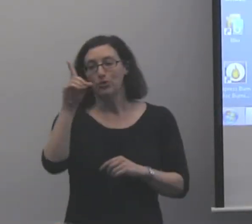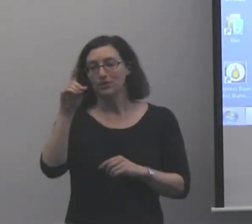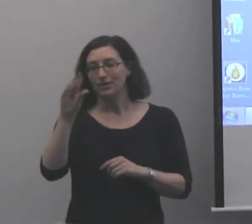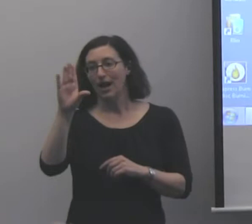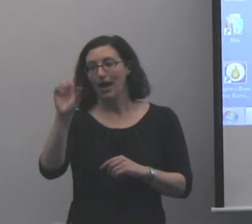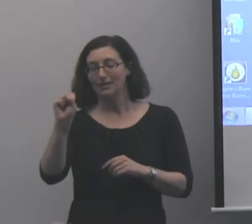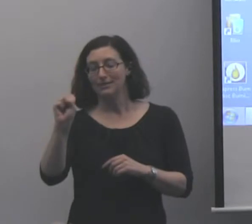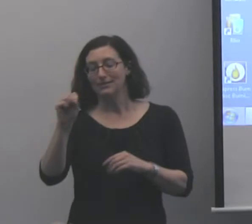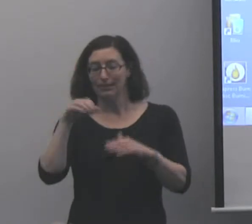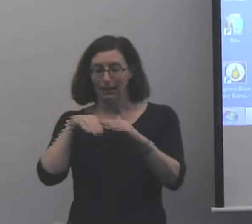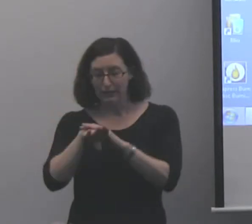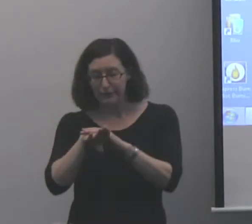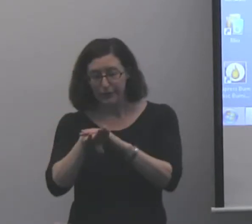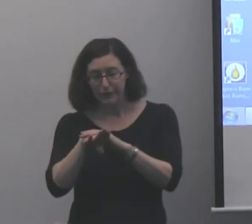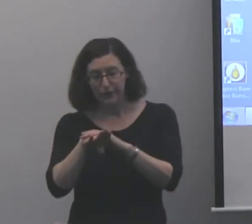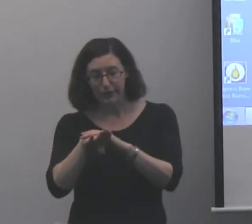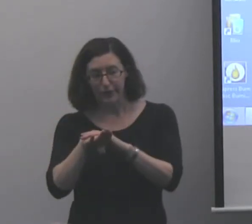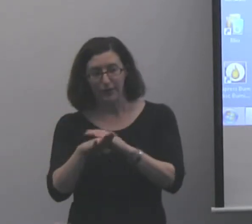Enter.